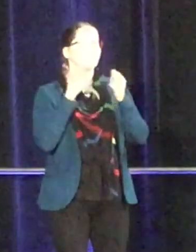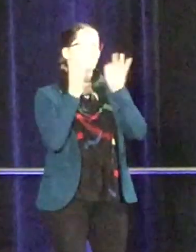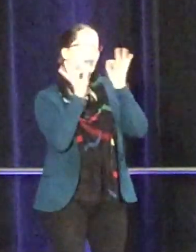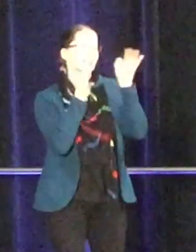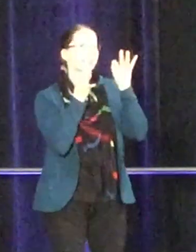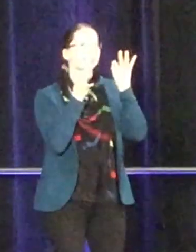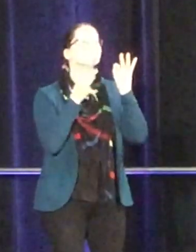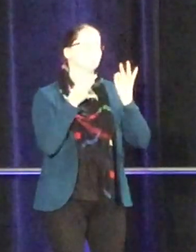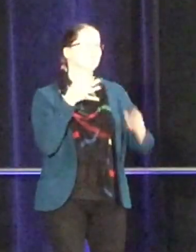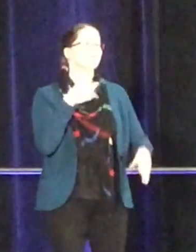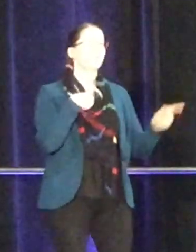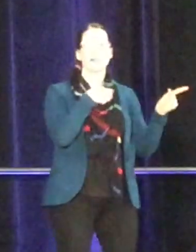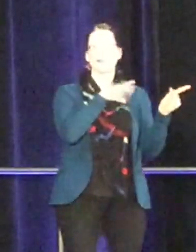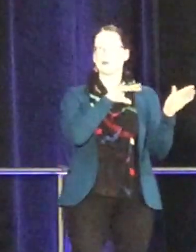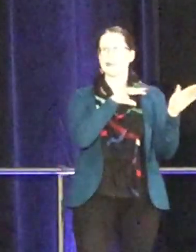Distracted.